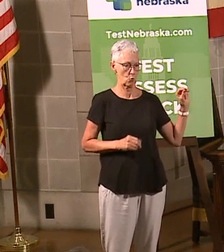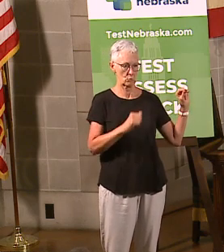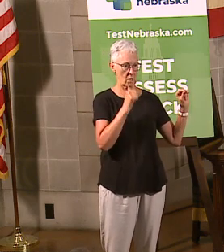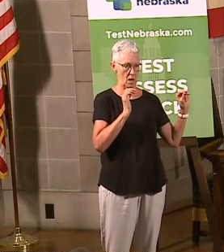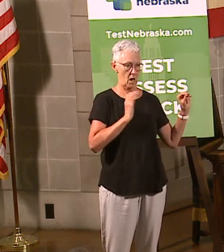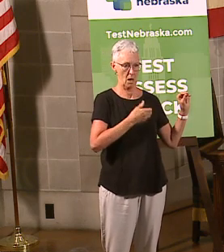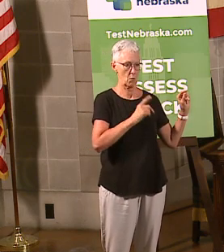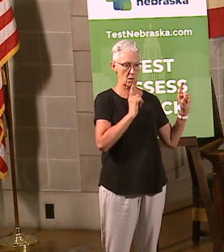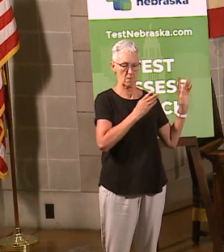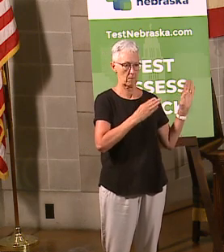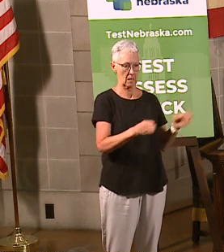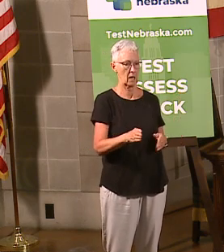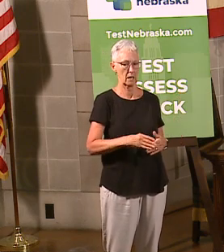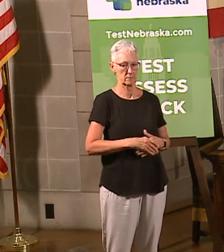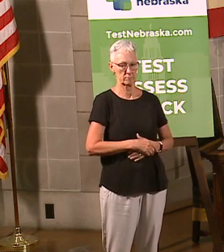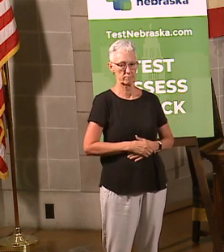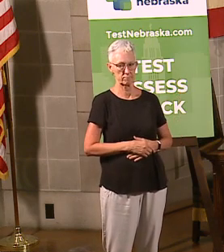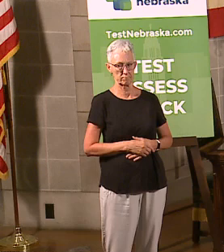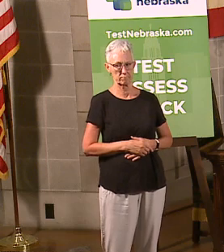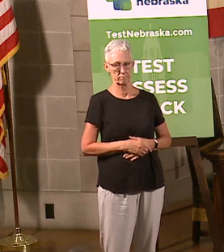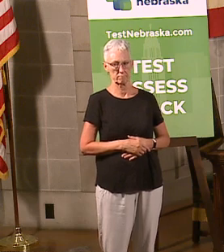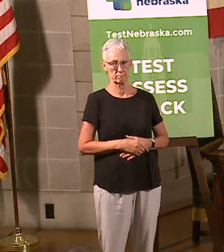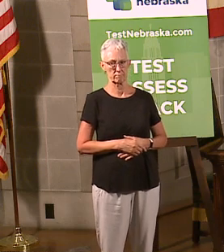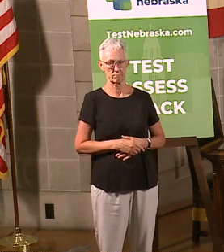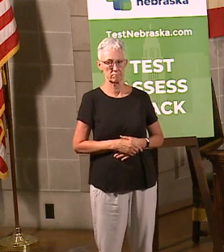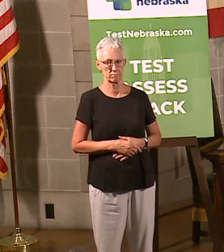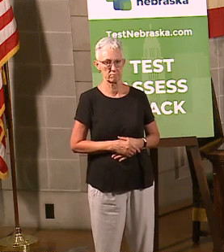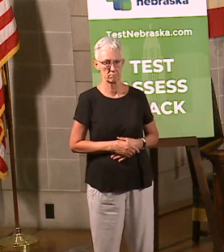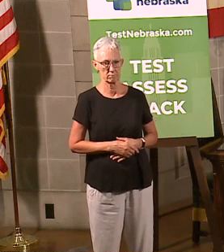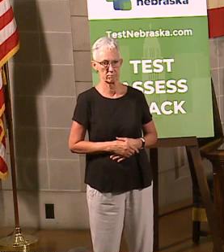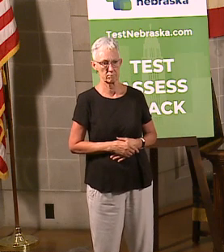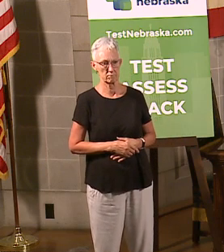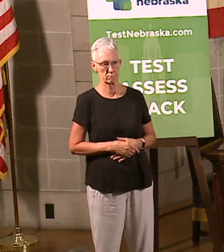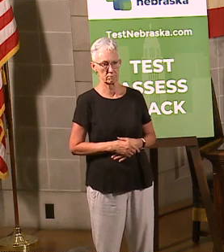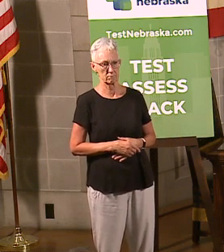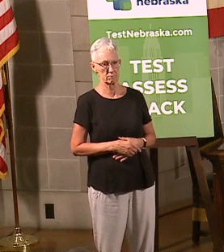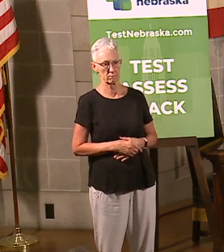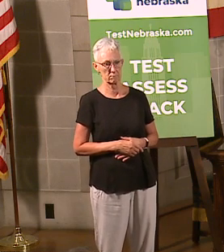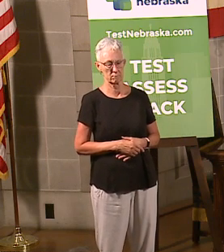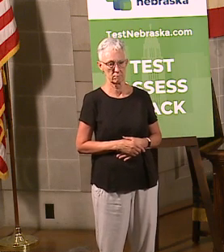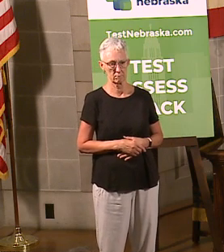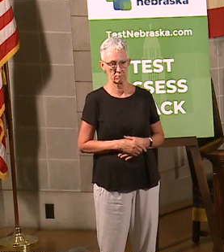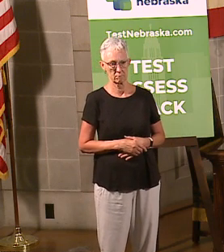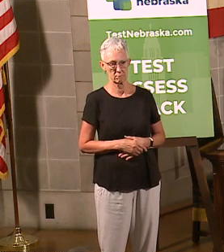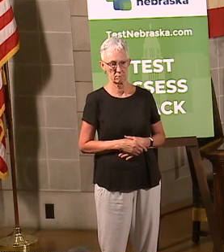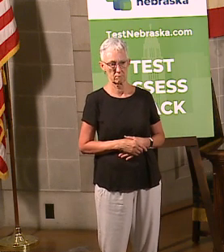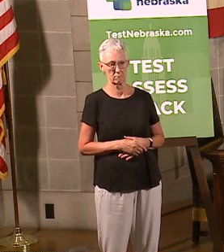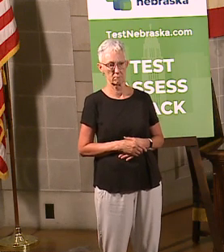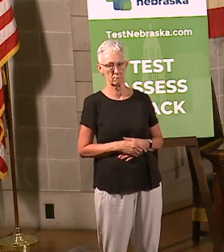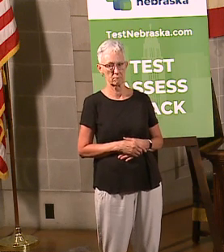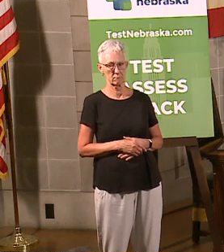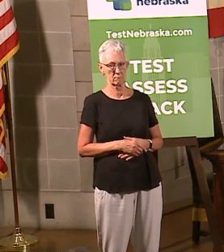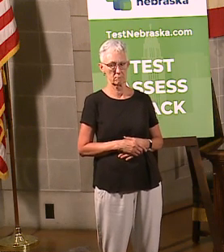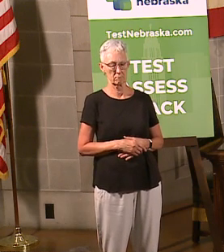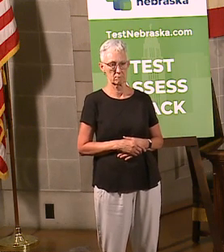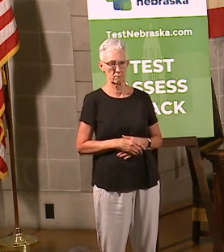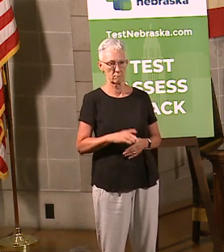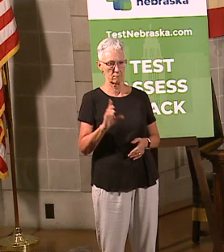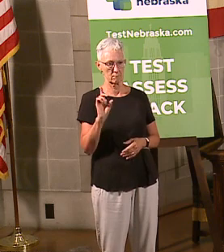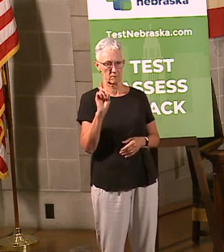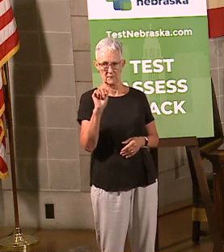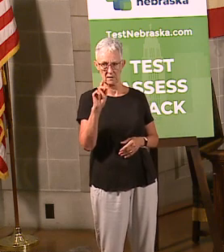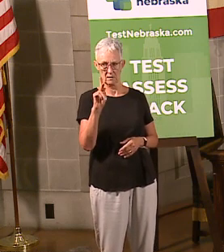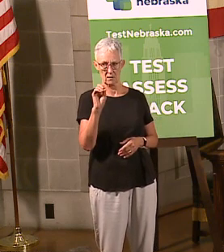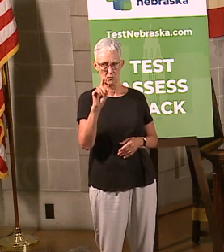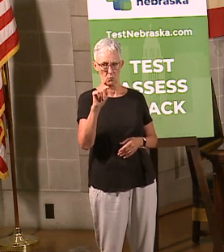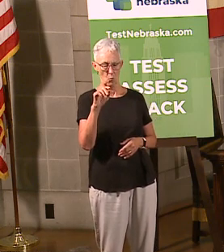some local officials don't want to follow the state's eligibility guidelines for CARES Act money, and wonders if you have any comment